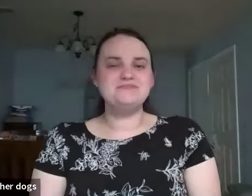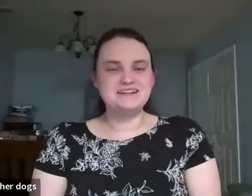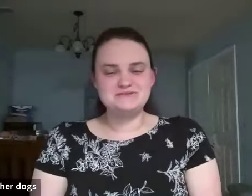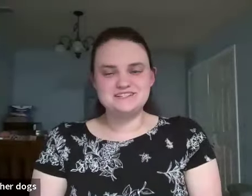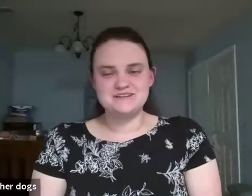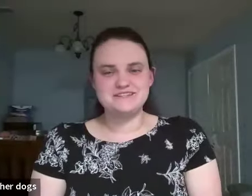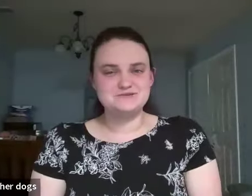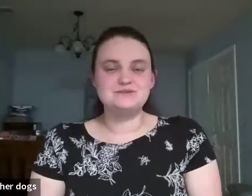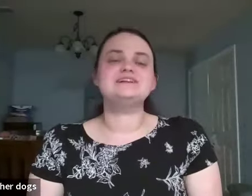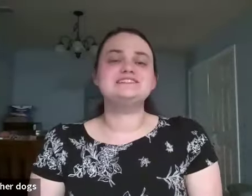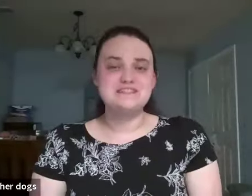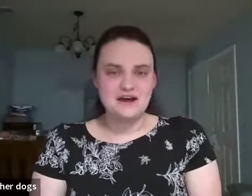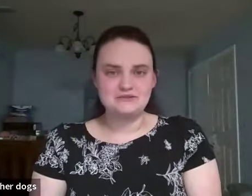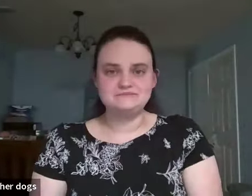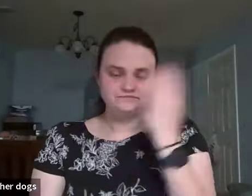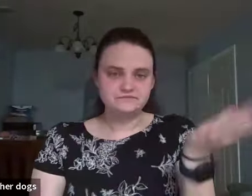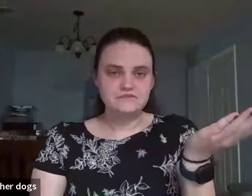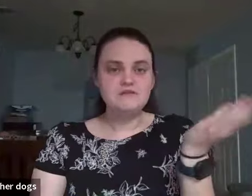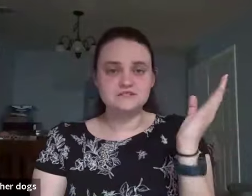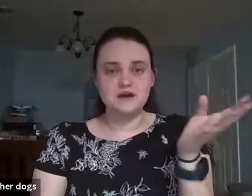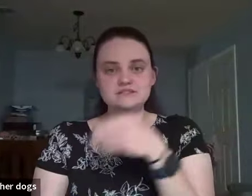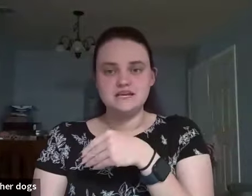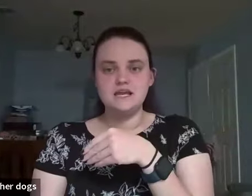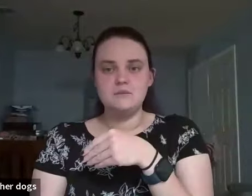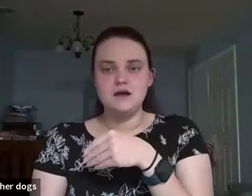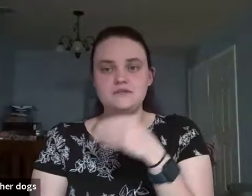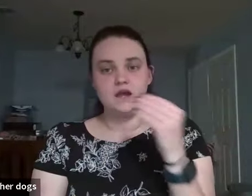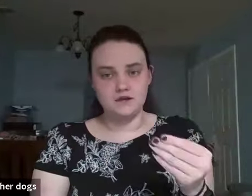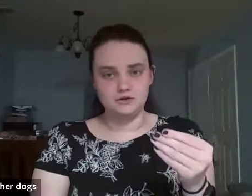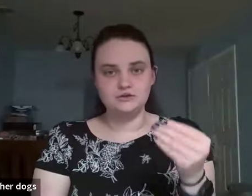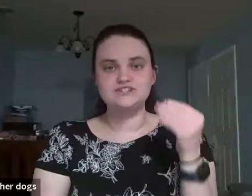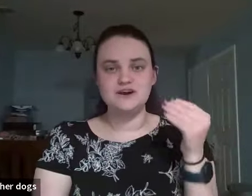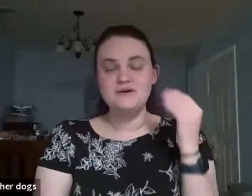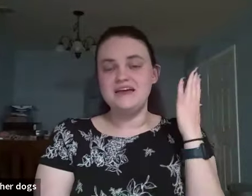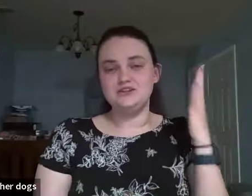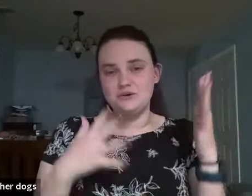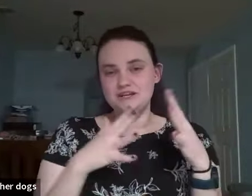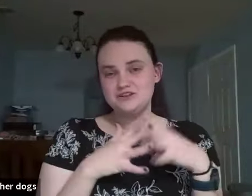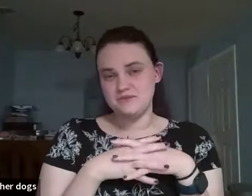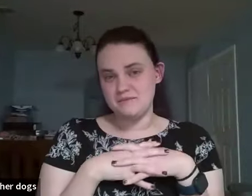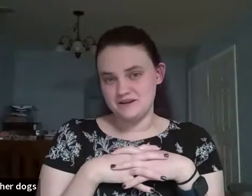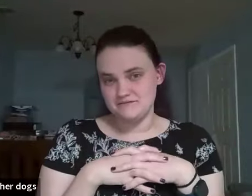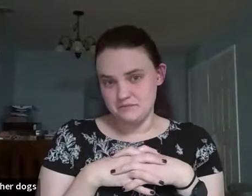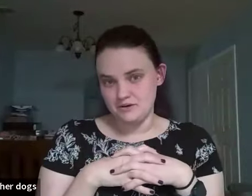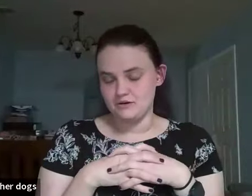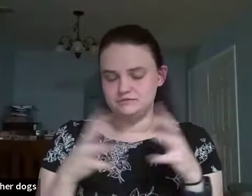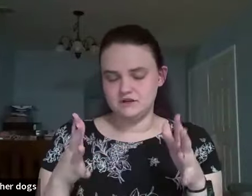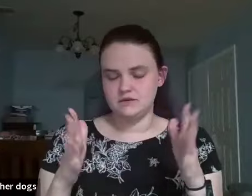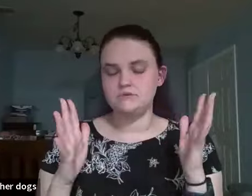But I do want to talk about this real quick. So the song was saying about the huddle. So, you know, when you talk about American football, or talk about when you